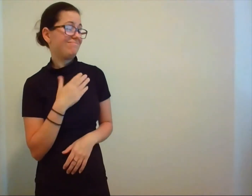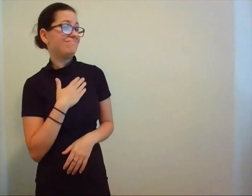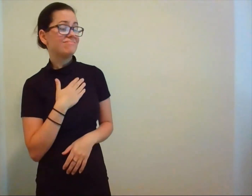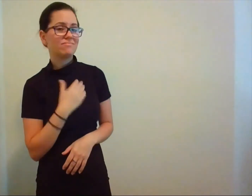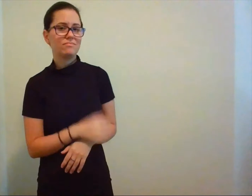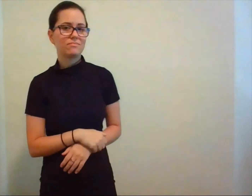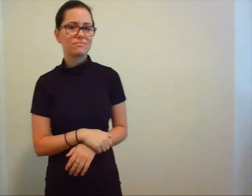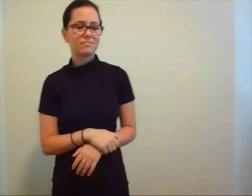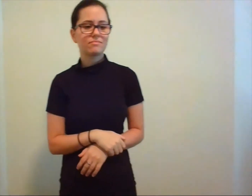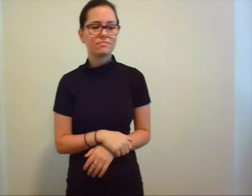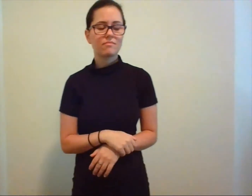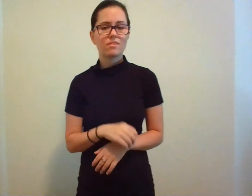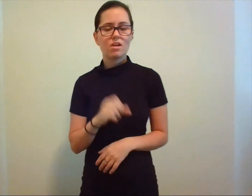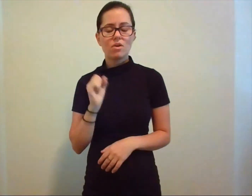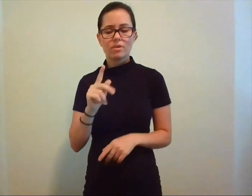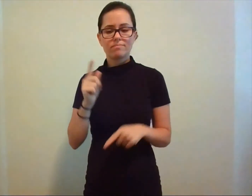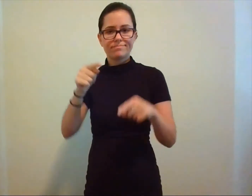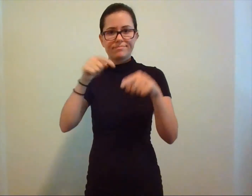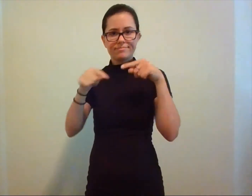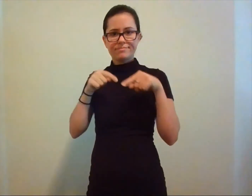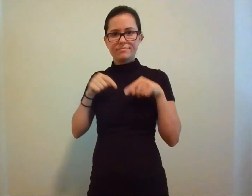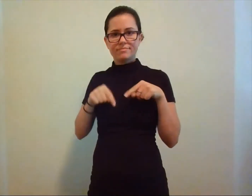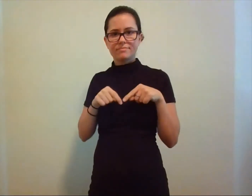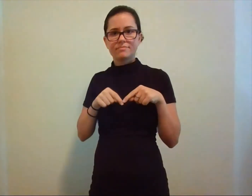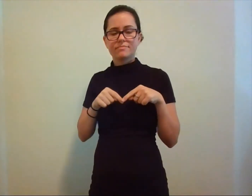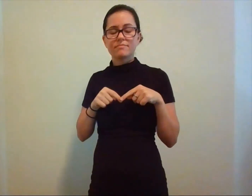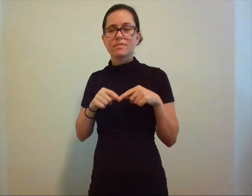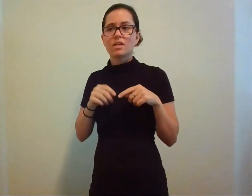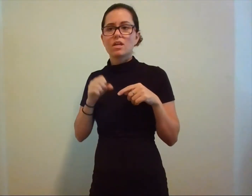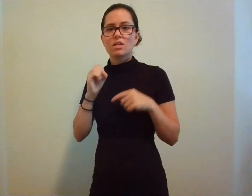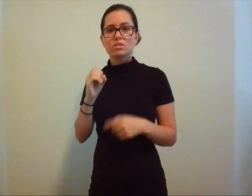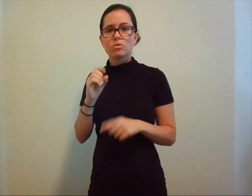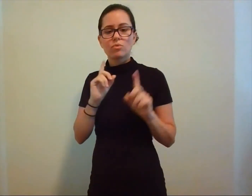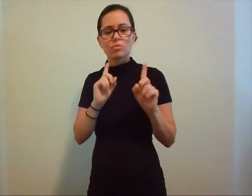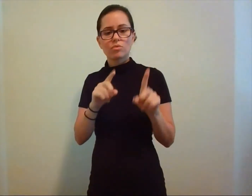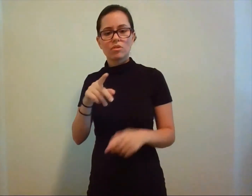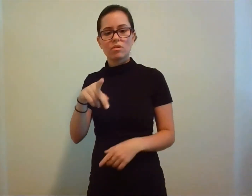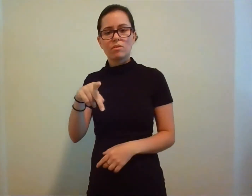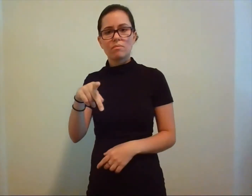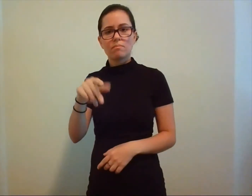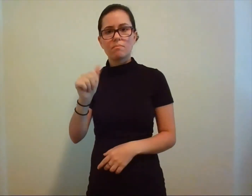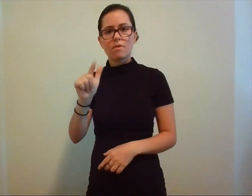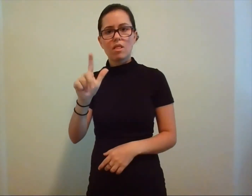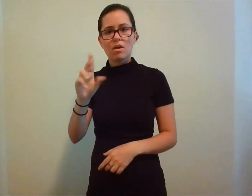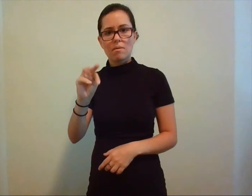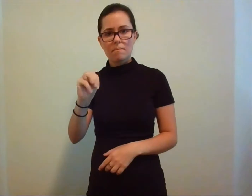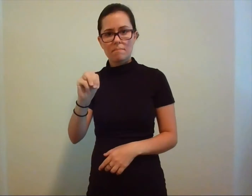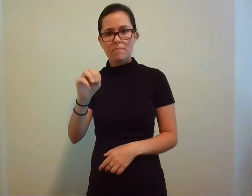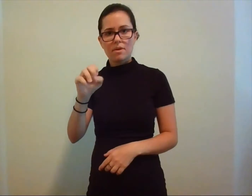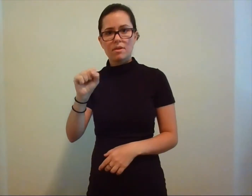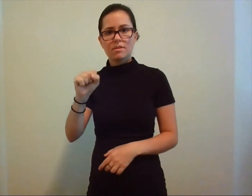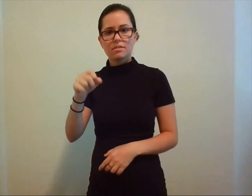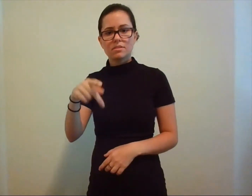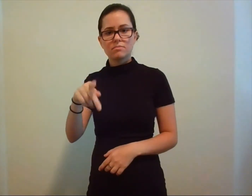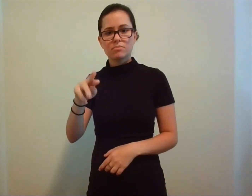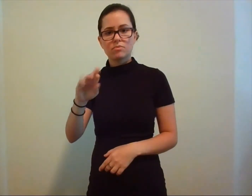Now, I heard about this place. First of all, you go to Palm Springs on Memorial Day weekend in a nice hotel. You're in. There's